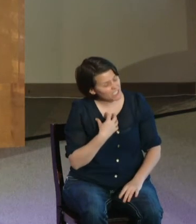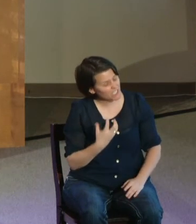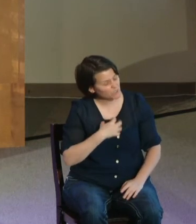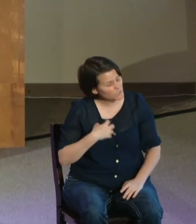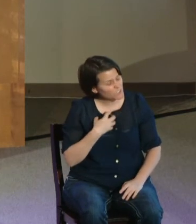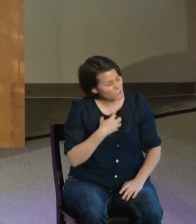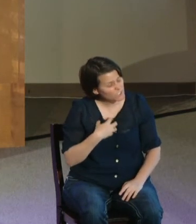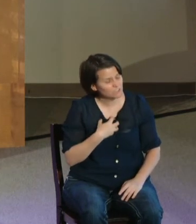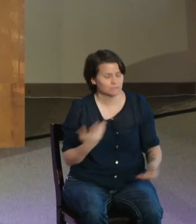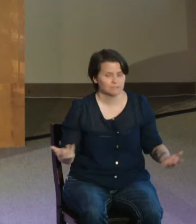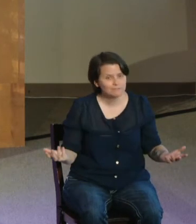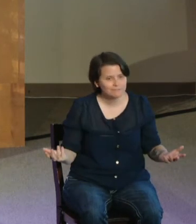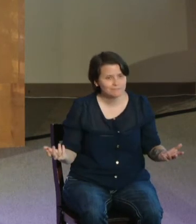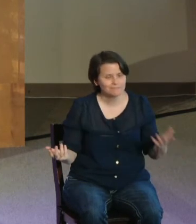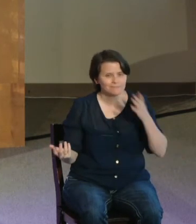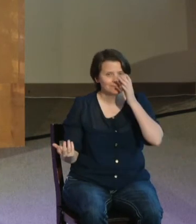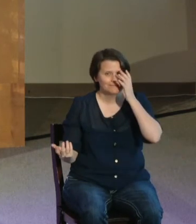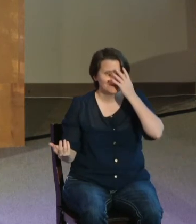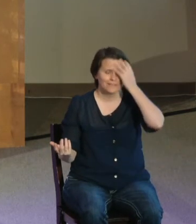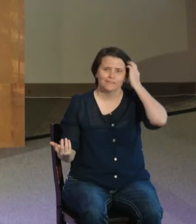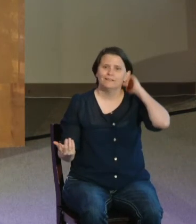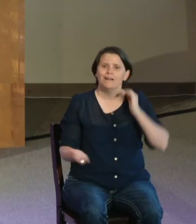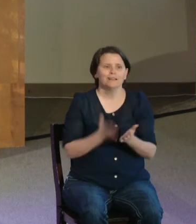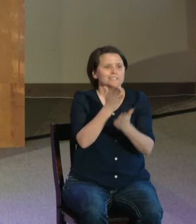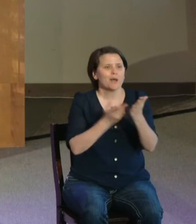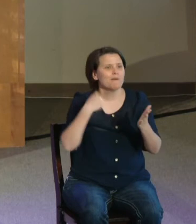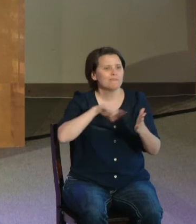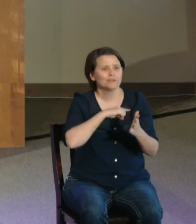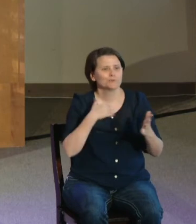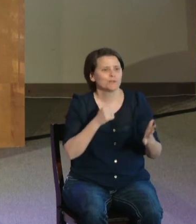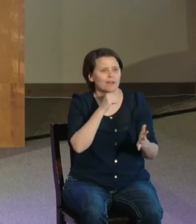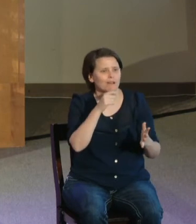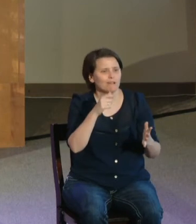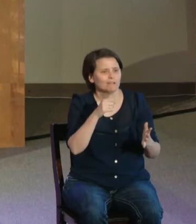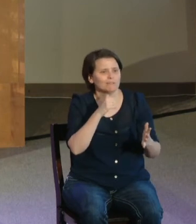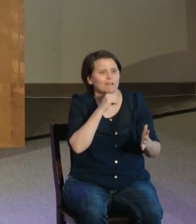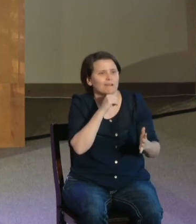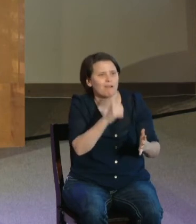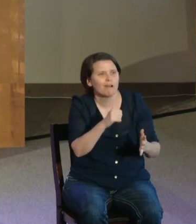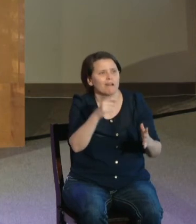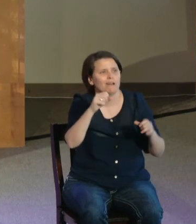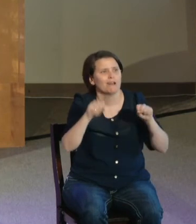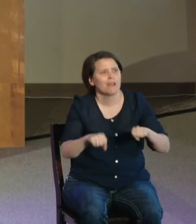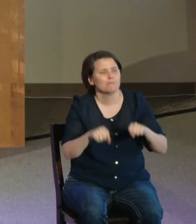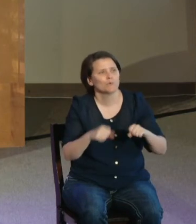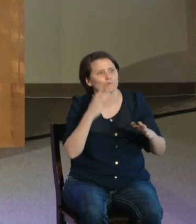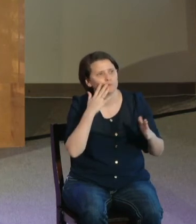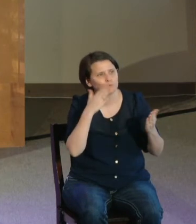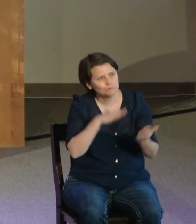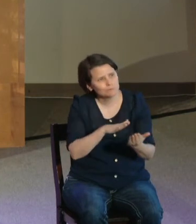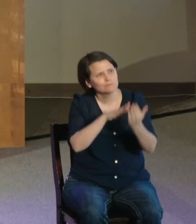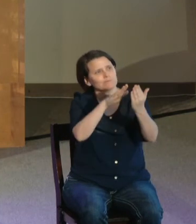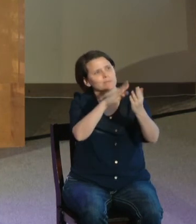And in this pandemic, a lot of us were not able to address the losses that we were experiencing. Yes, we were